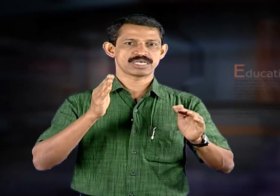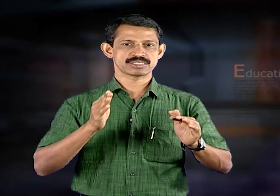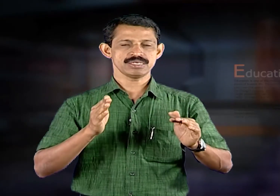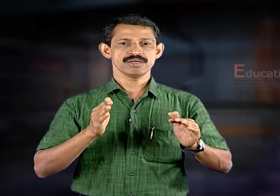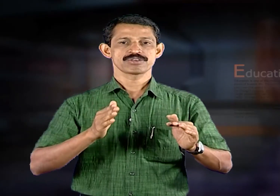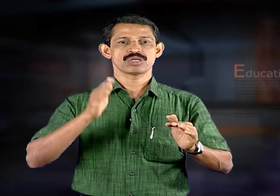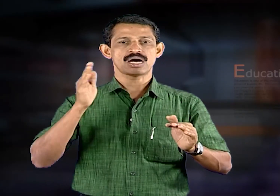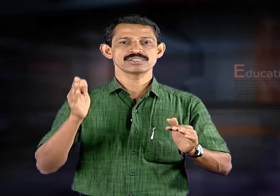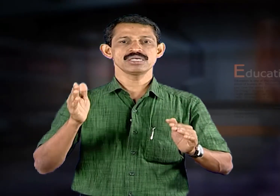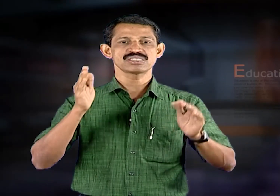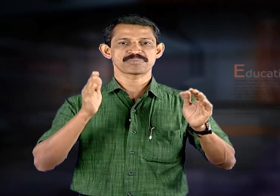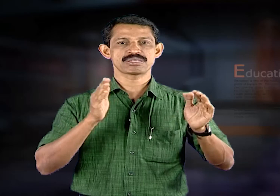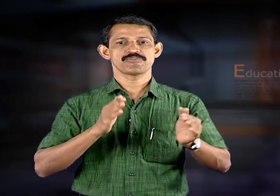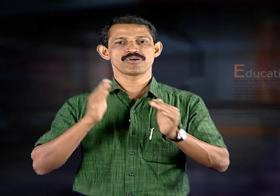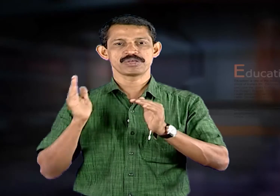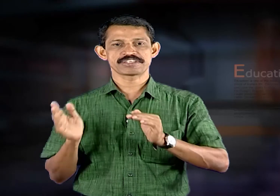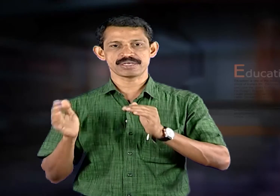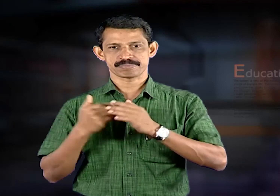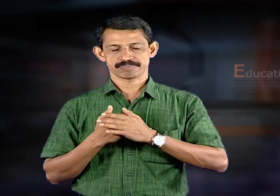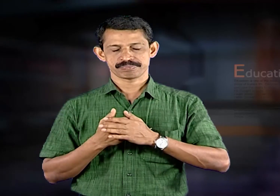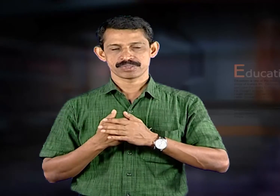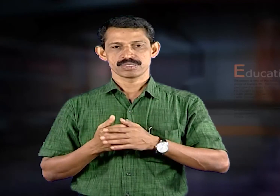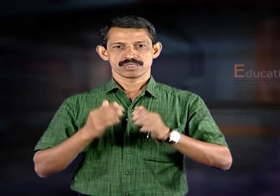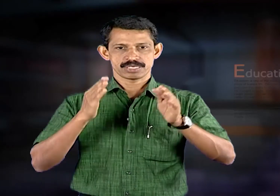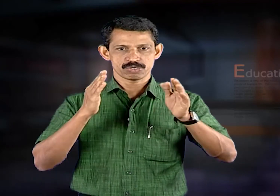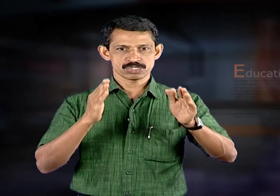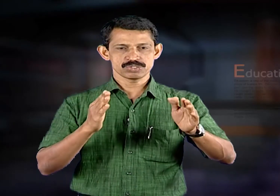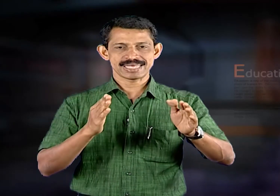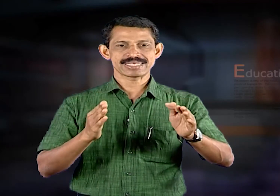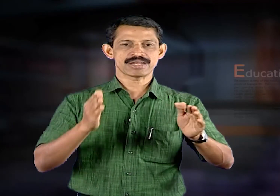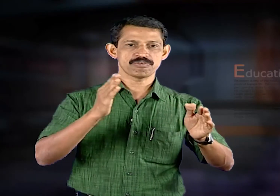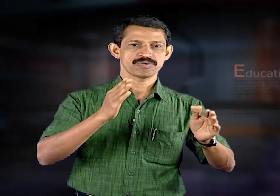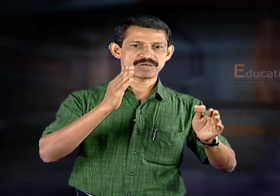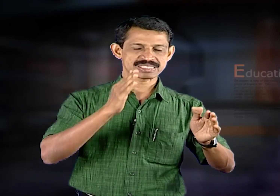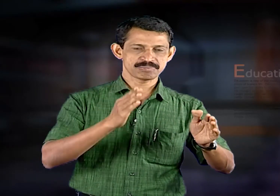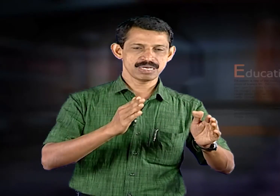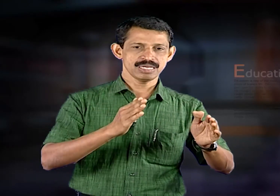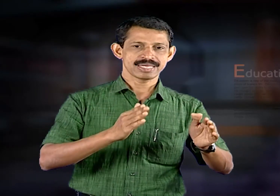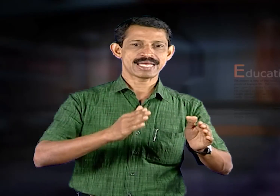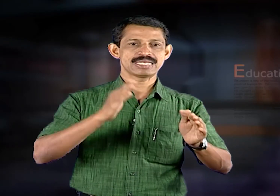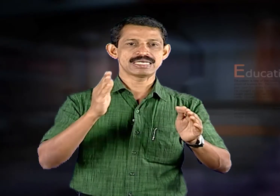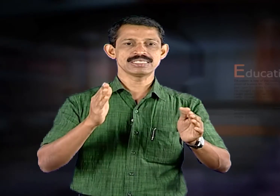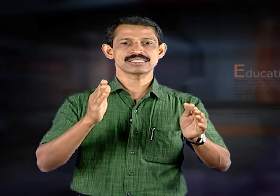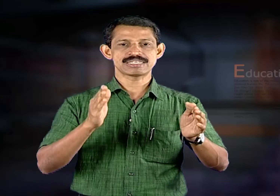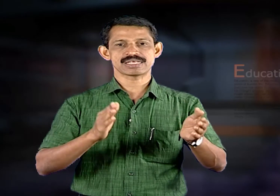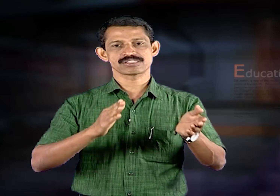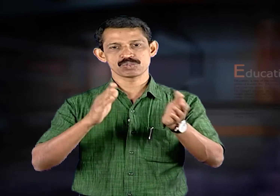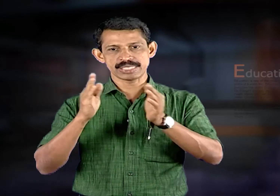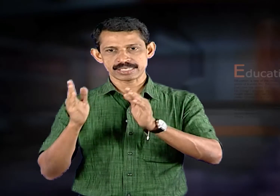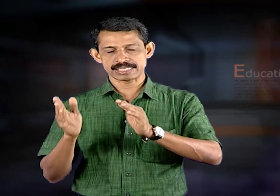education to larger segment of population. In order to take care of flexible and learner centric schooling